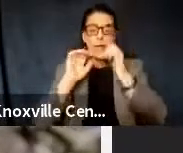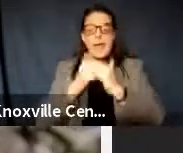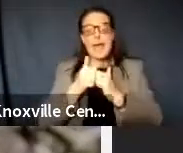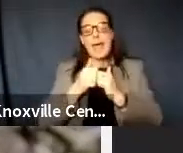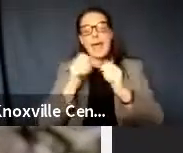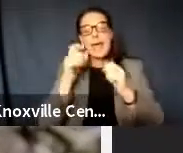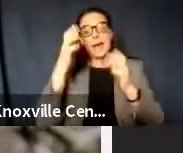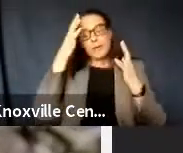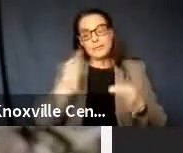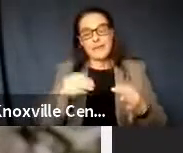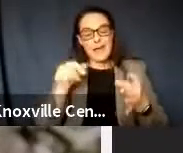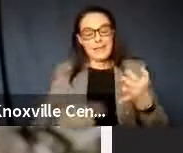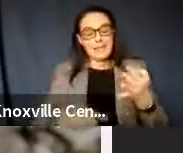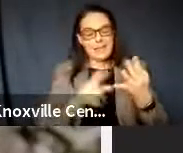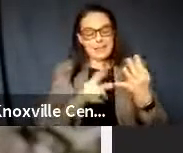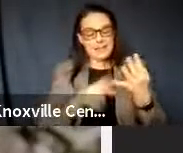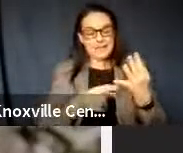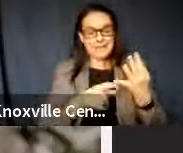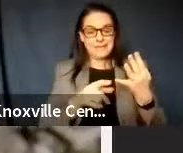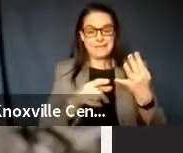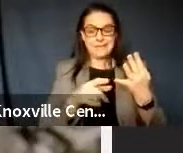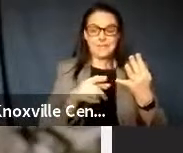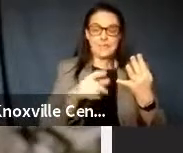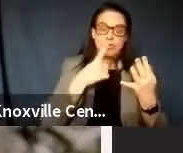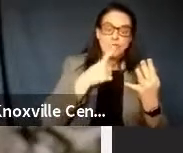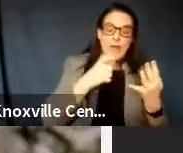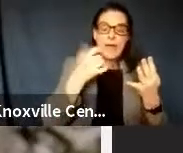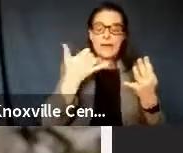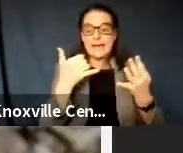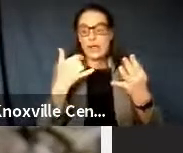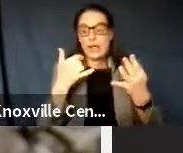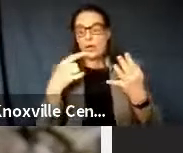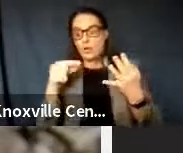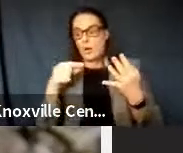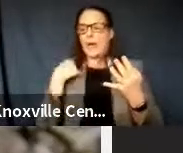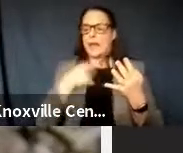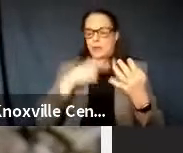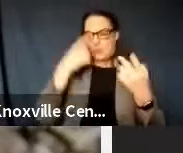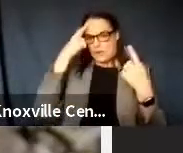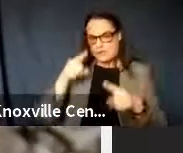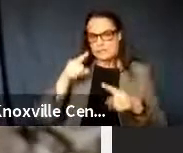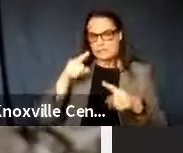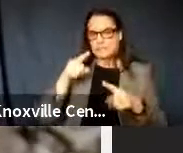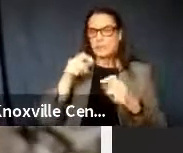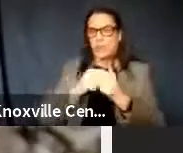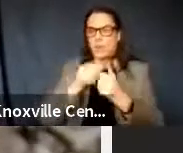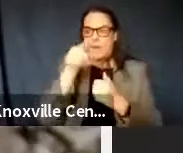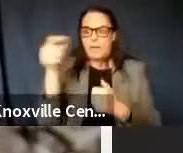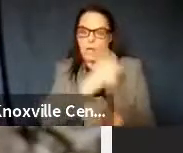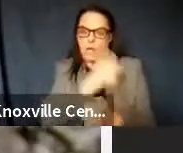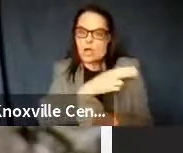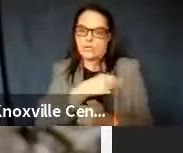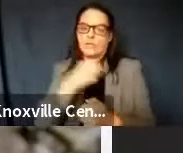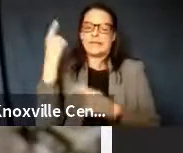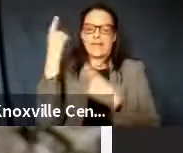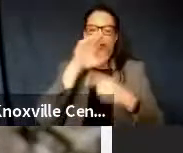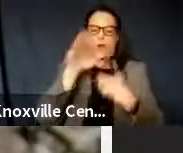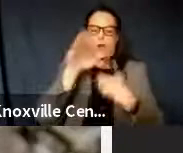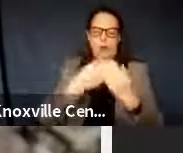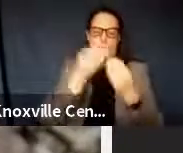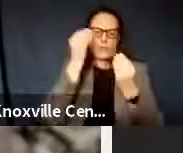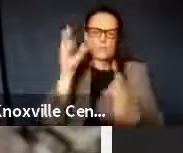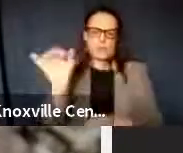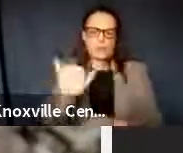classify this benchmark are made in concert with our hospital partners, as well as taking all of the data into consideration. Our